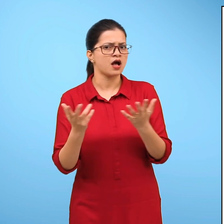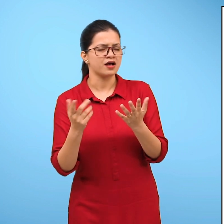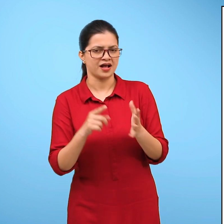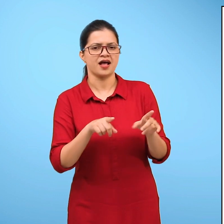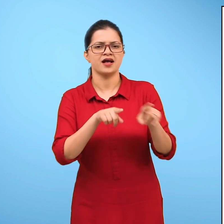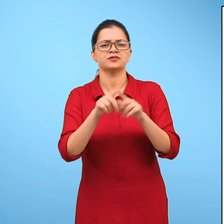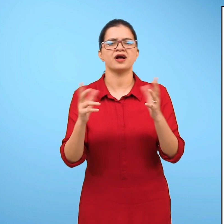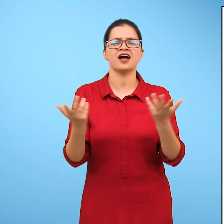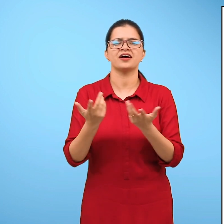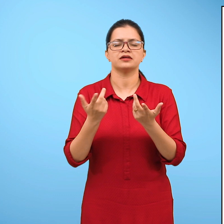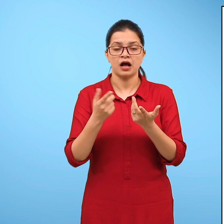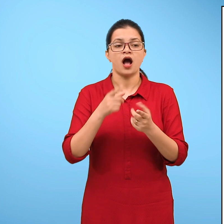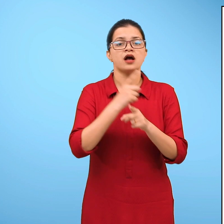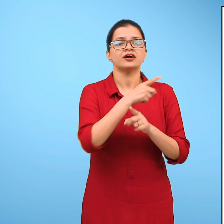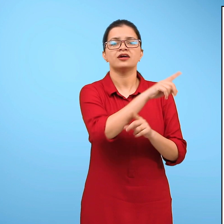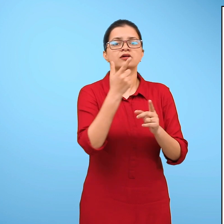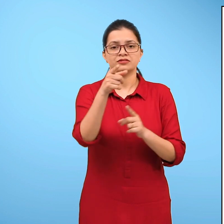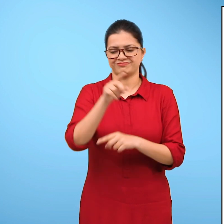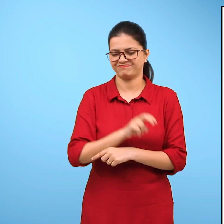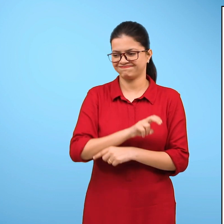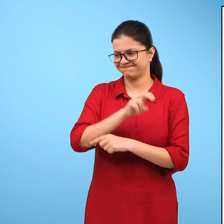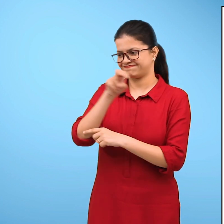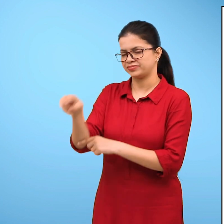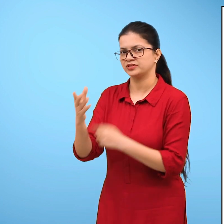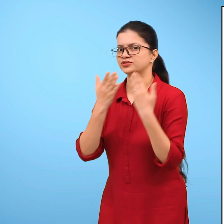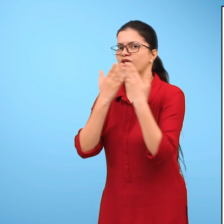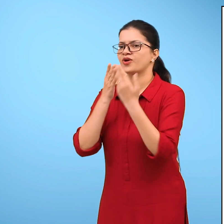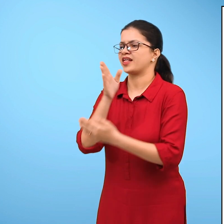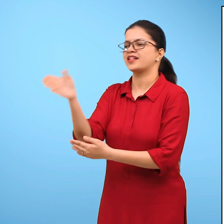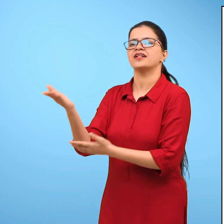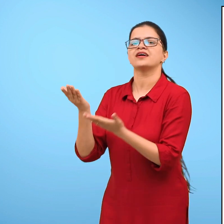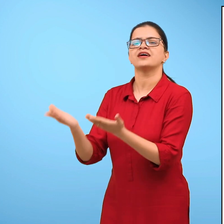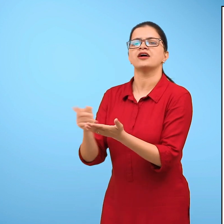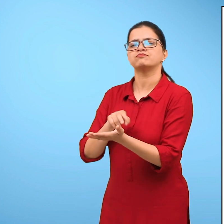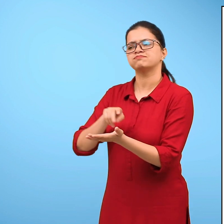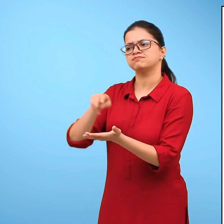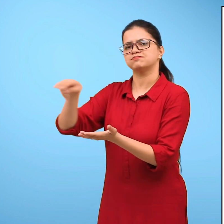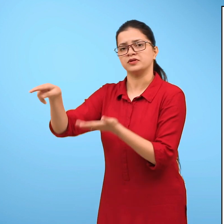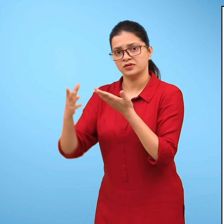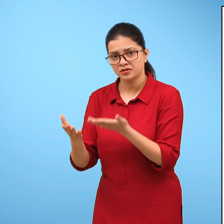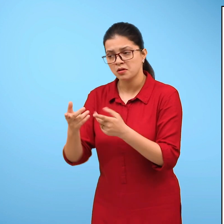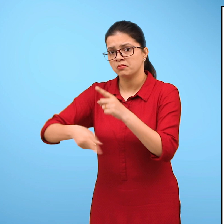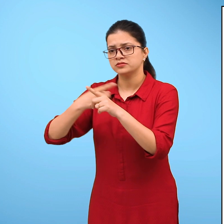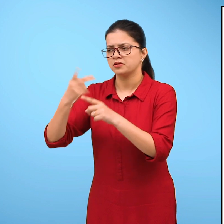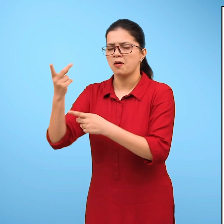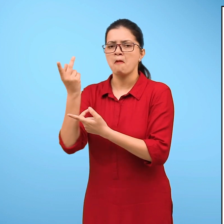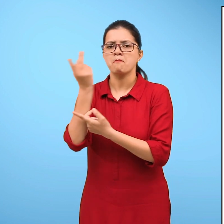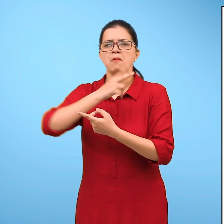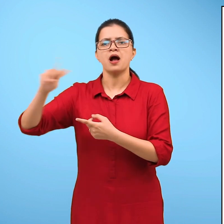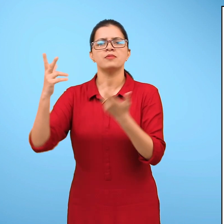In these examples, you also move from one place to another. You get up and go to your teacher or to the